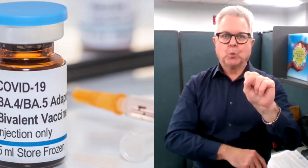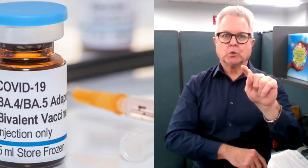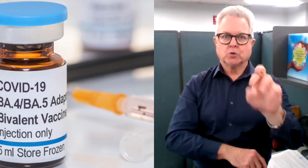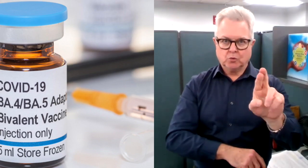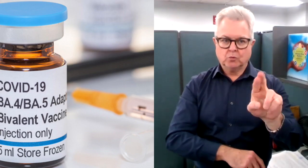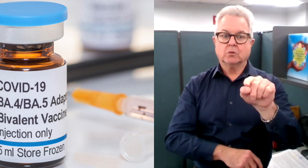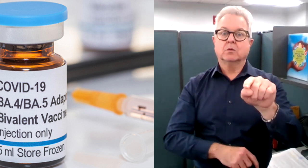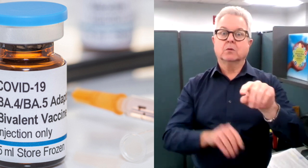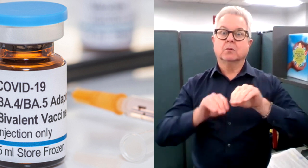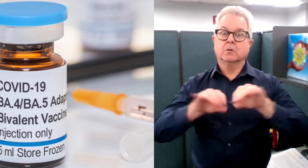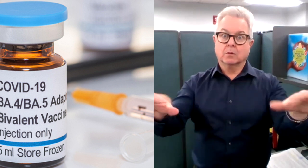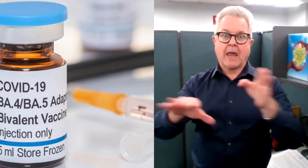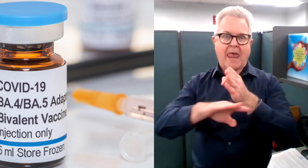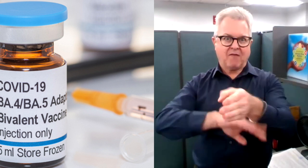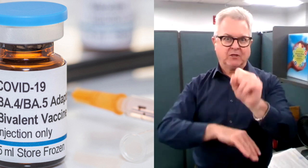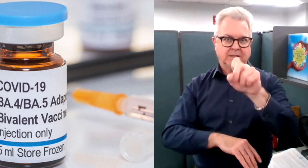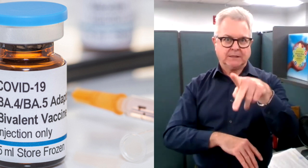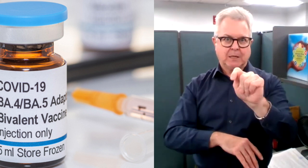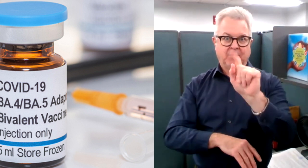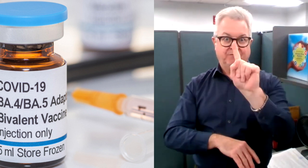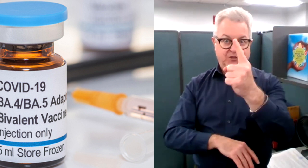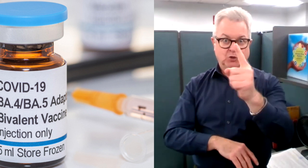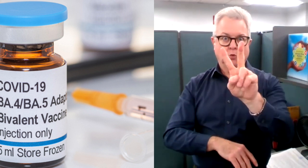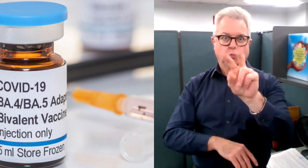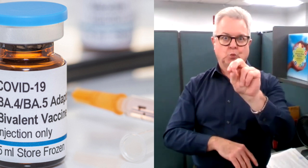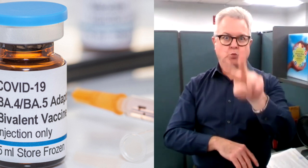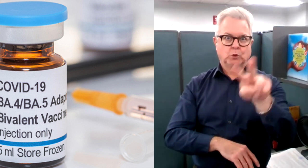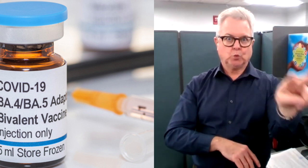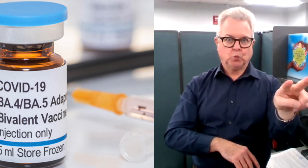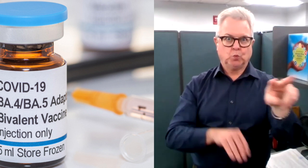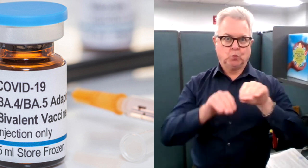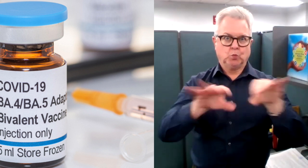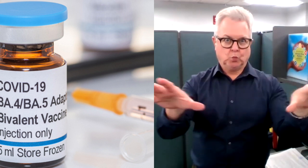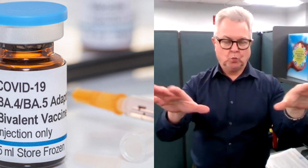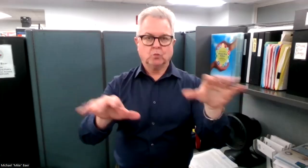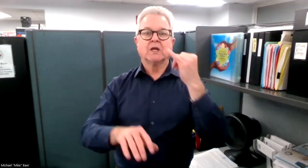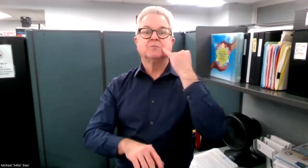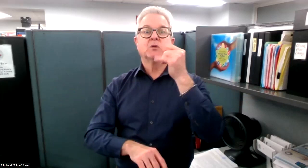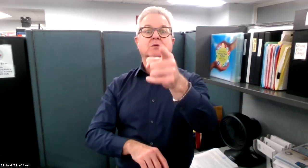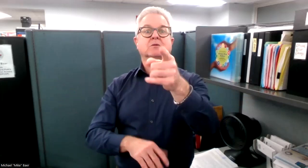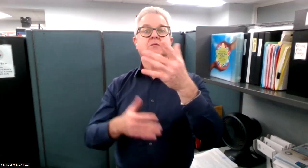out, which is the bivalent booster, which became available after September 1st of